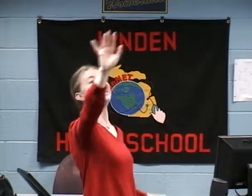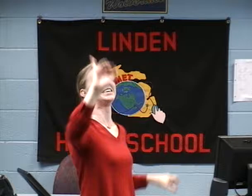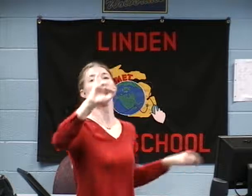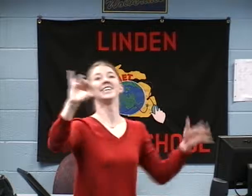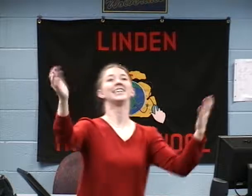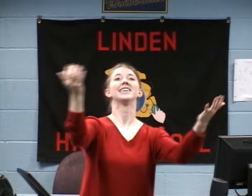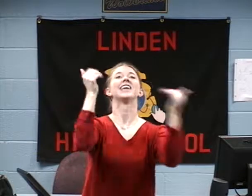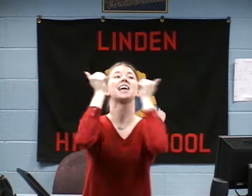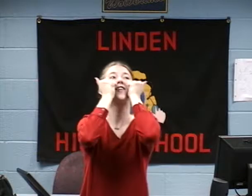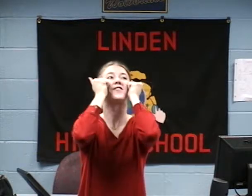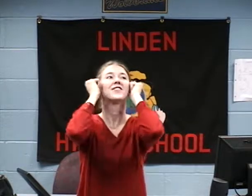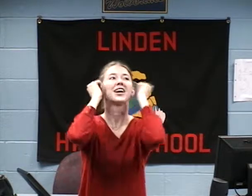Football. I thought it was science.